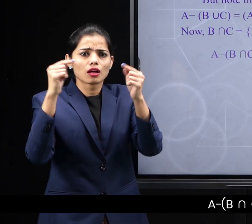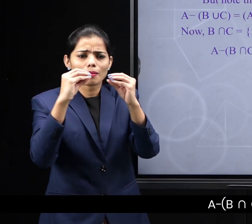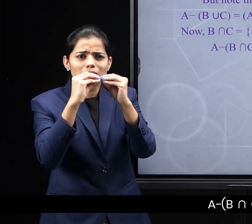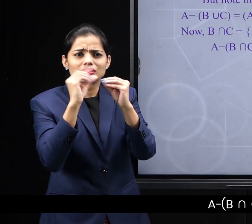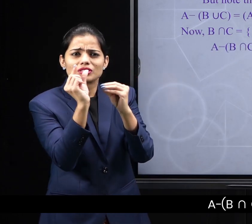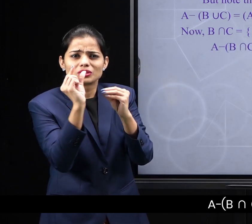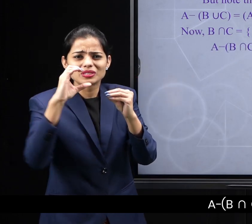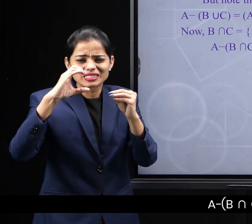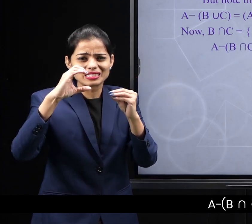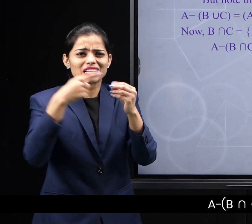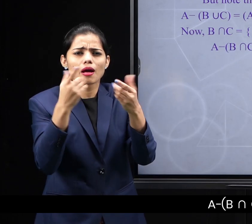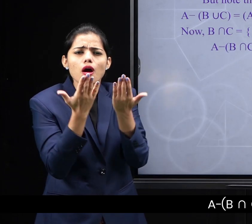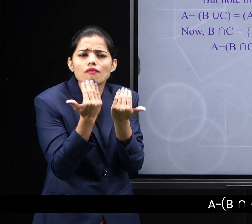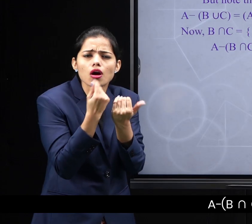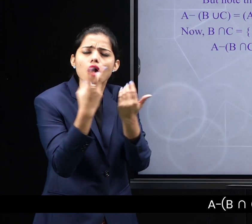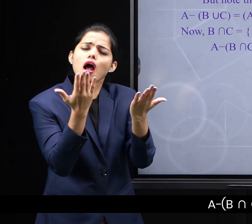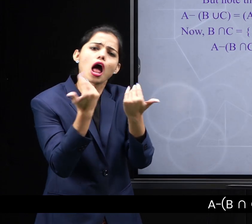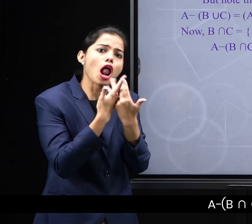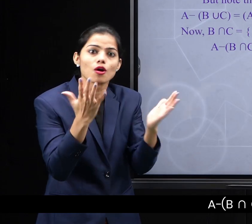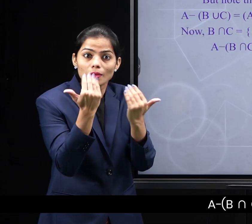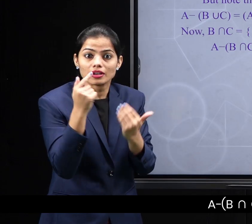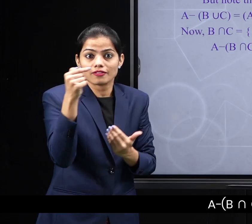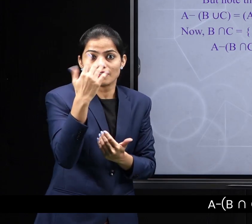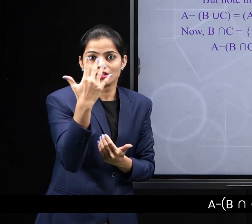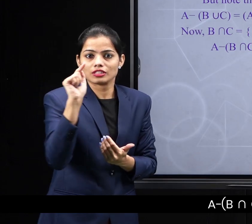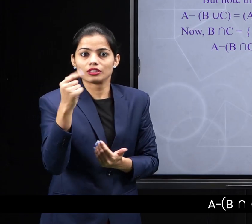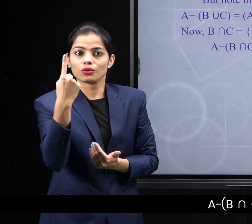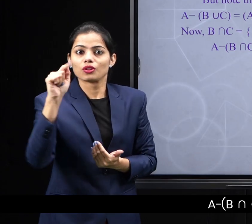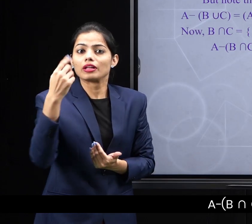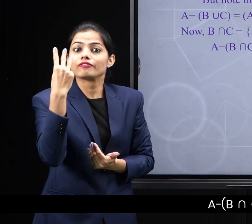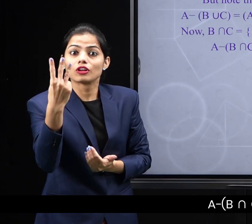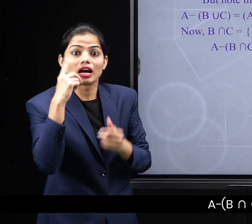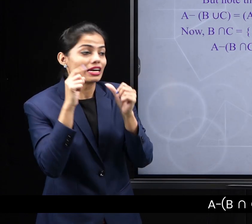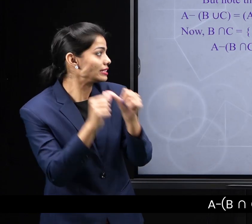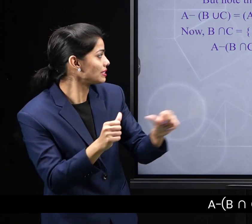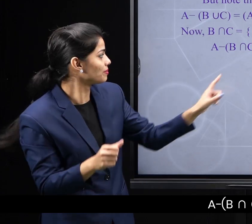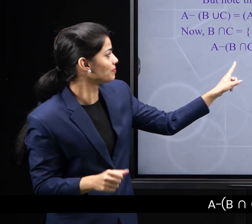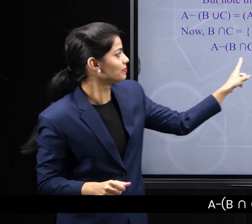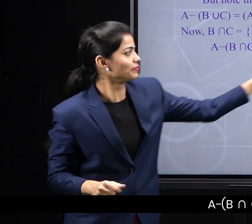intersection C is equals to -5, 1, 3 and 4.